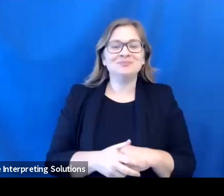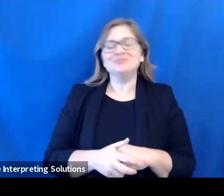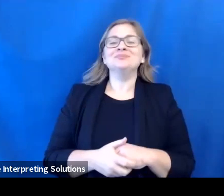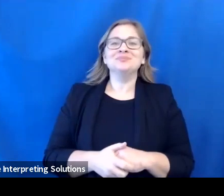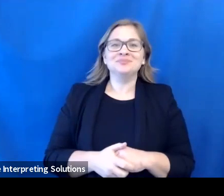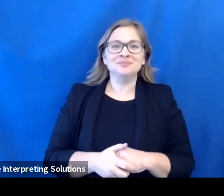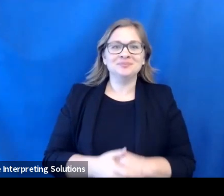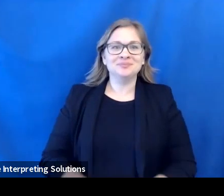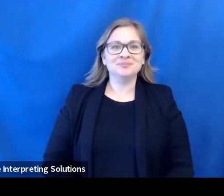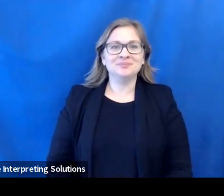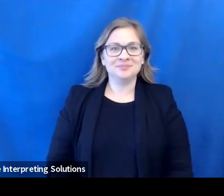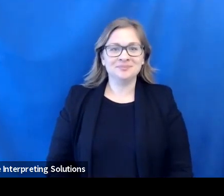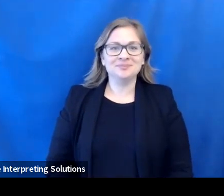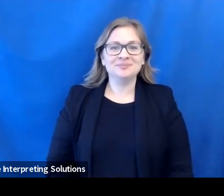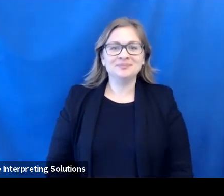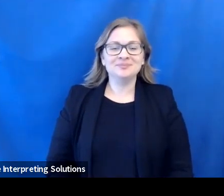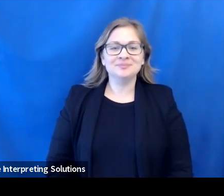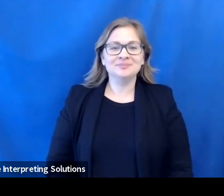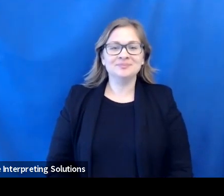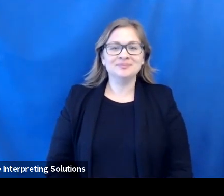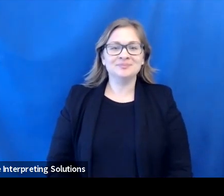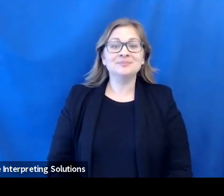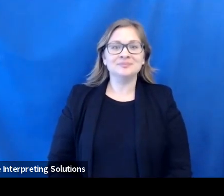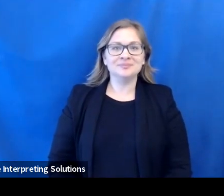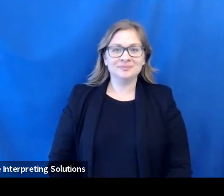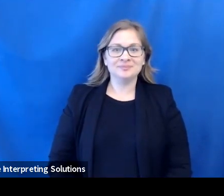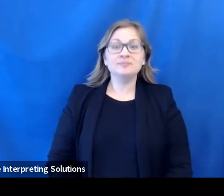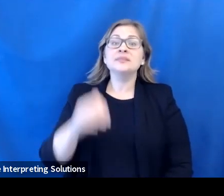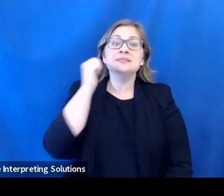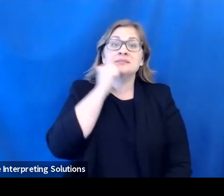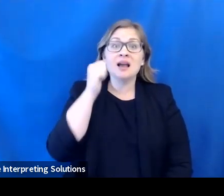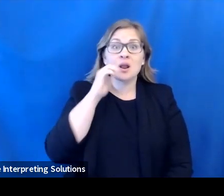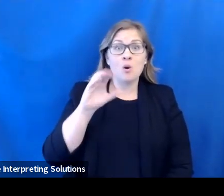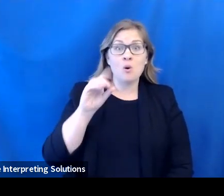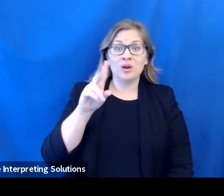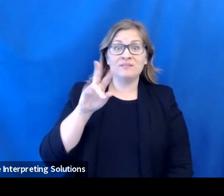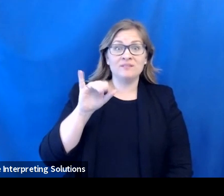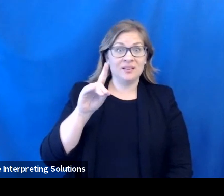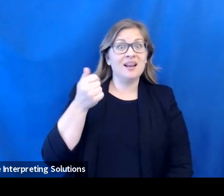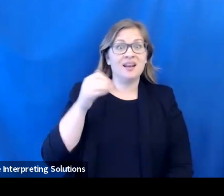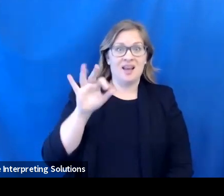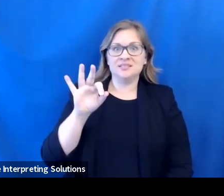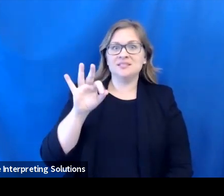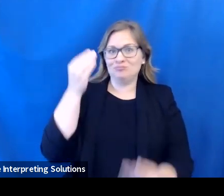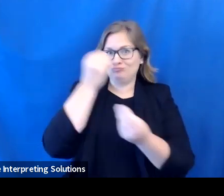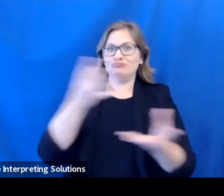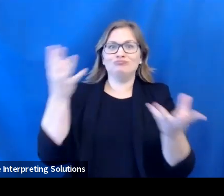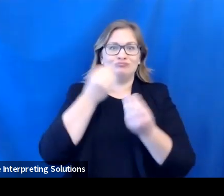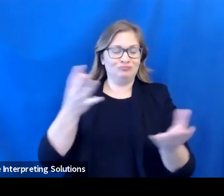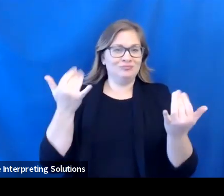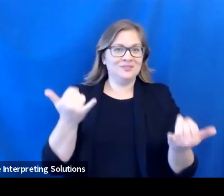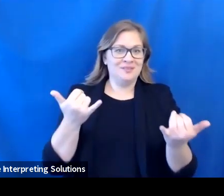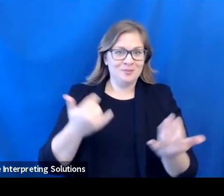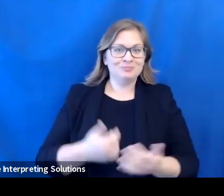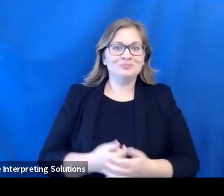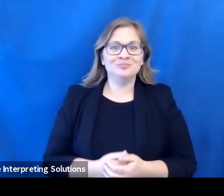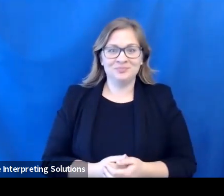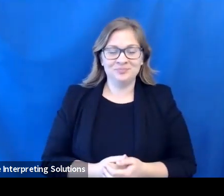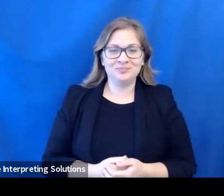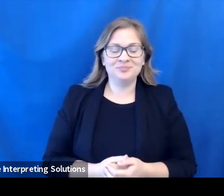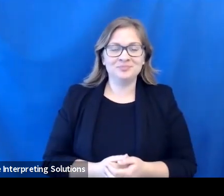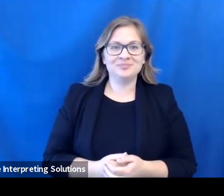daily COVID-19 briefing. Let's listen in. And during the session, you will need to press *1 on your telephone. If